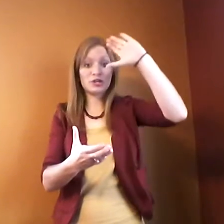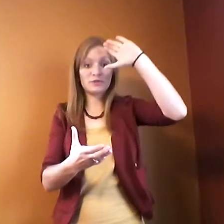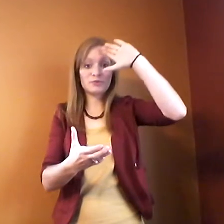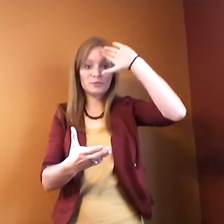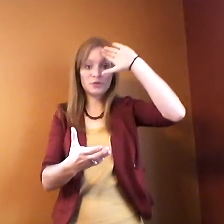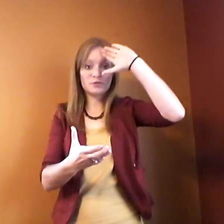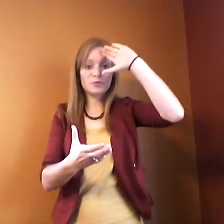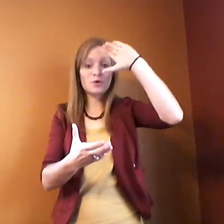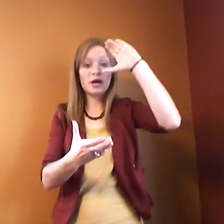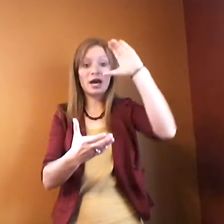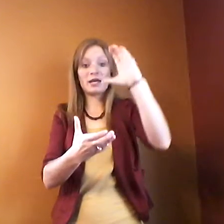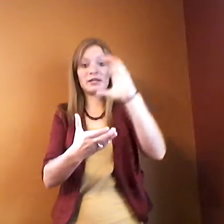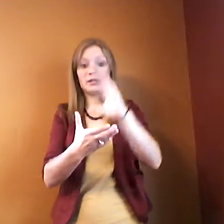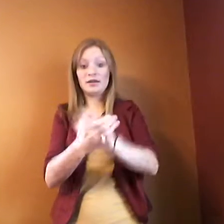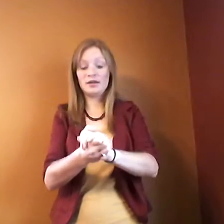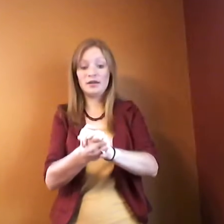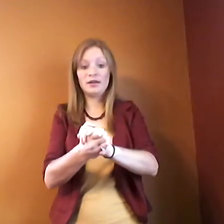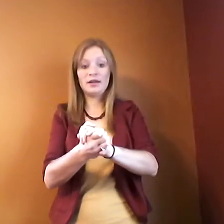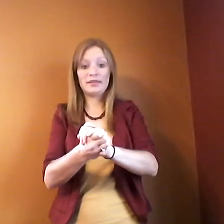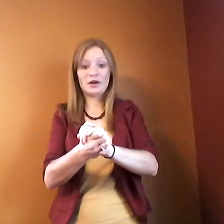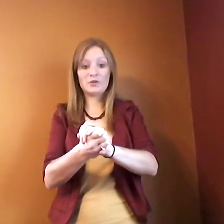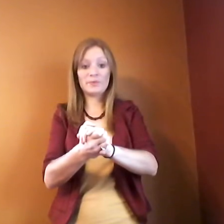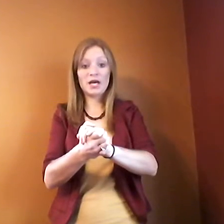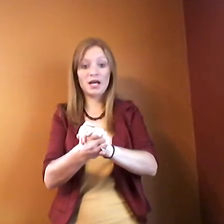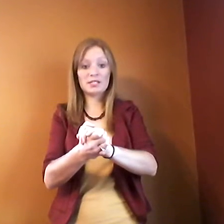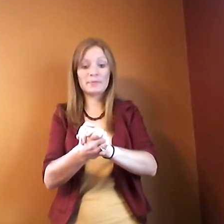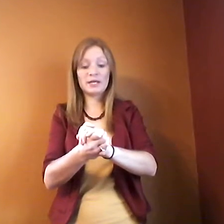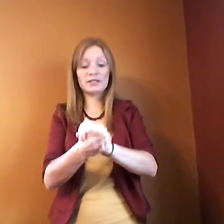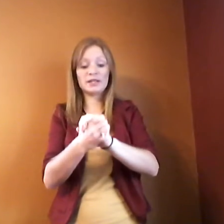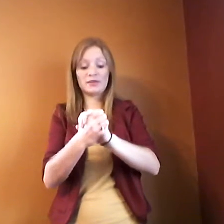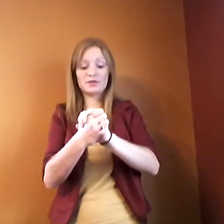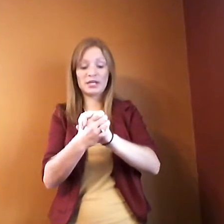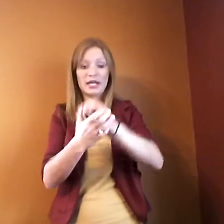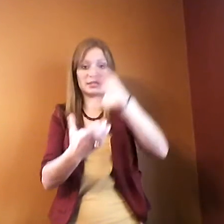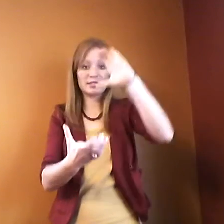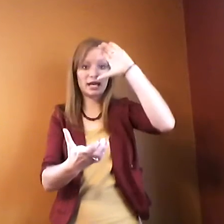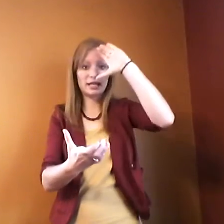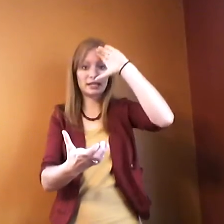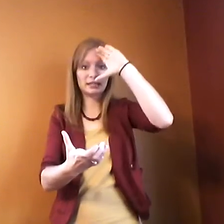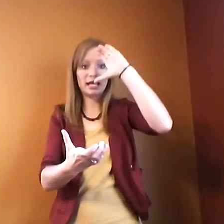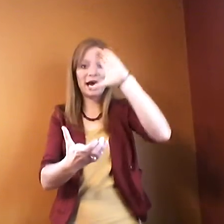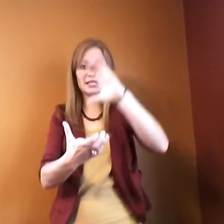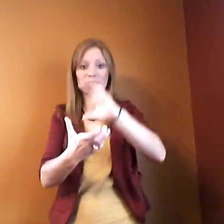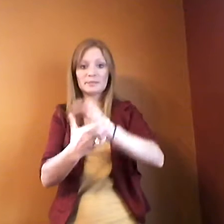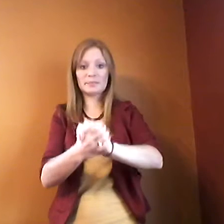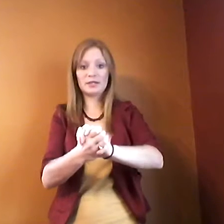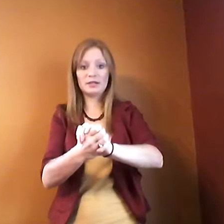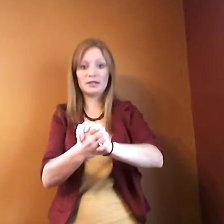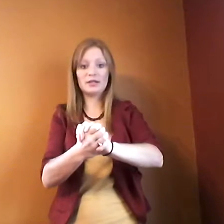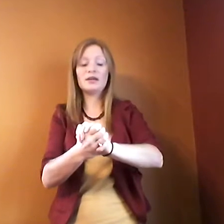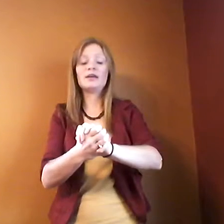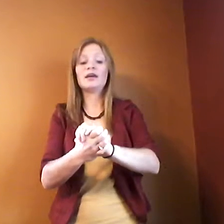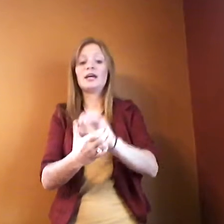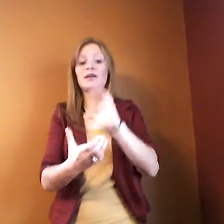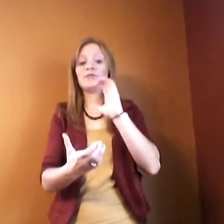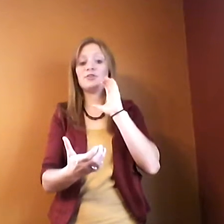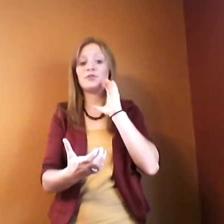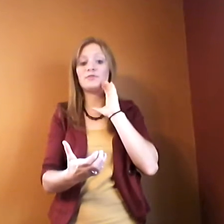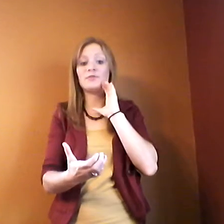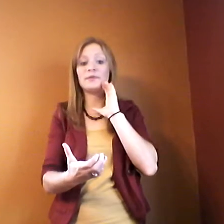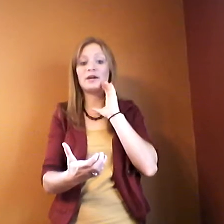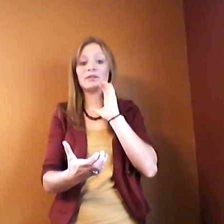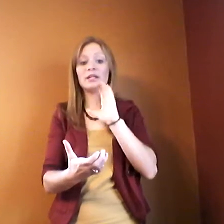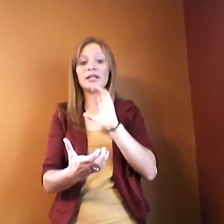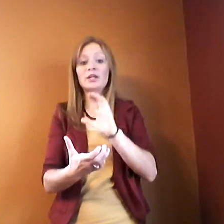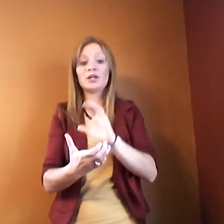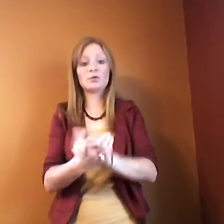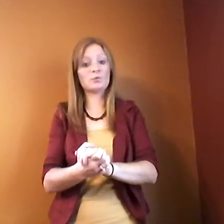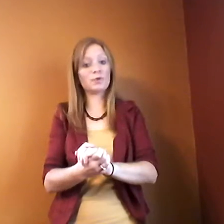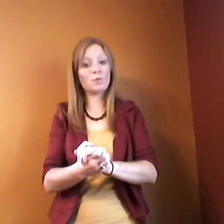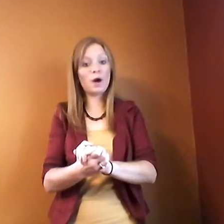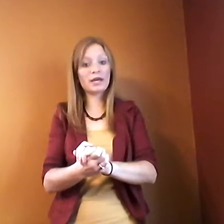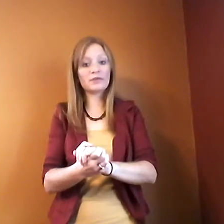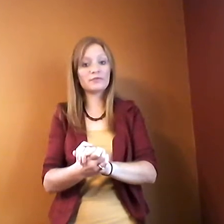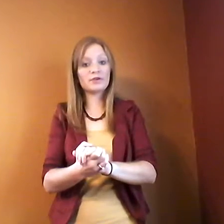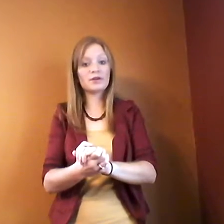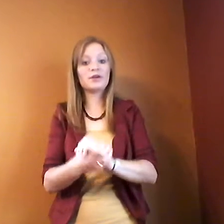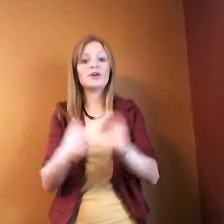from your forehead, that would be husband, and those hands kind of clasp. If you do it from down here, it would be wife.